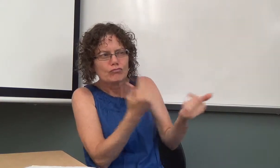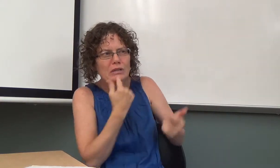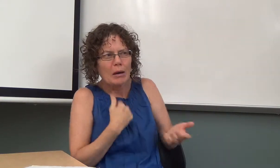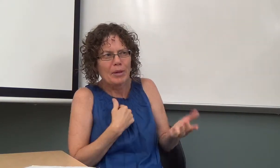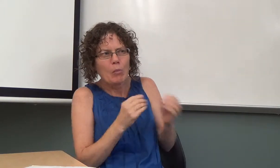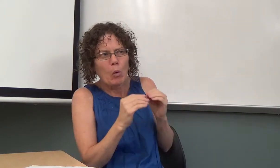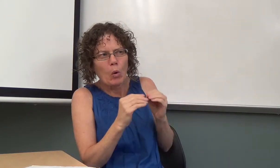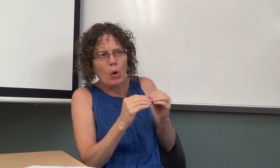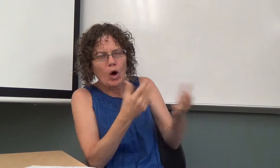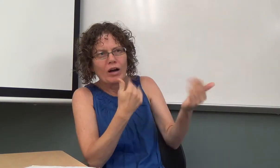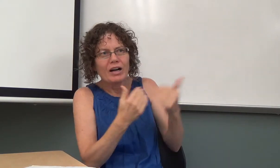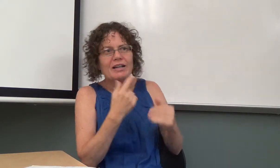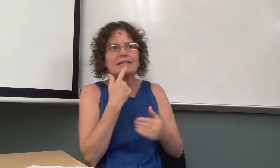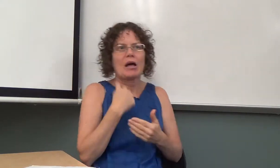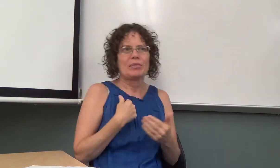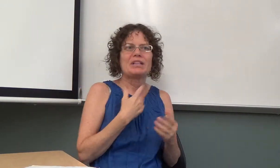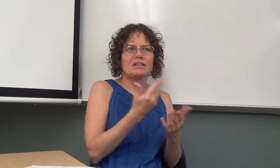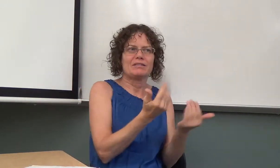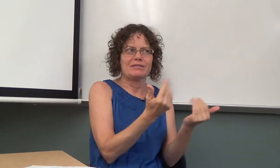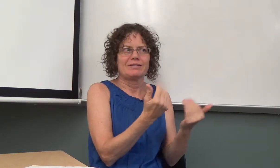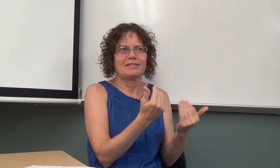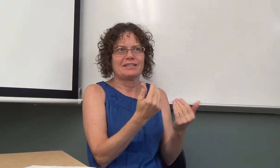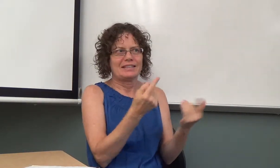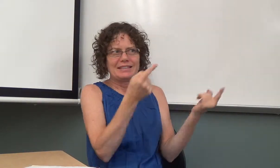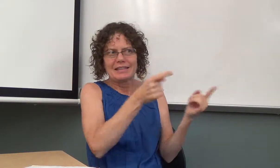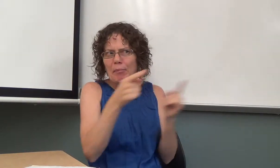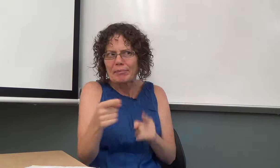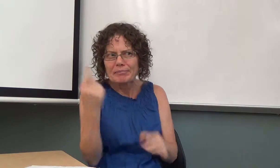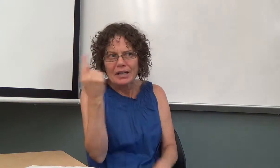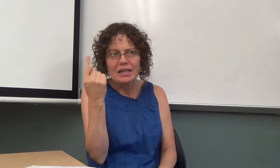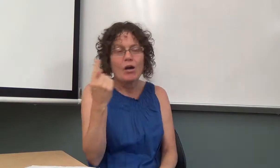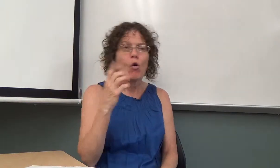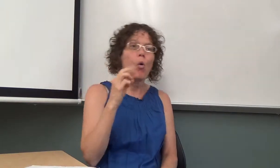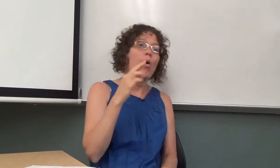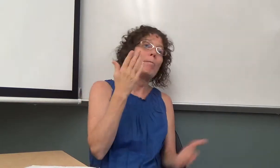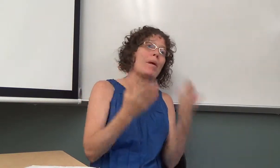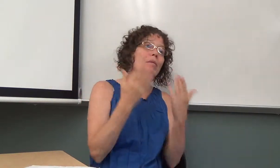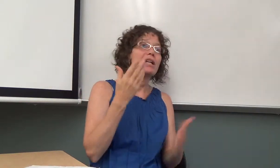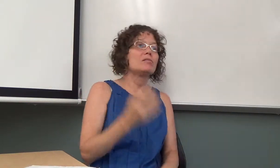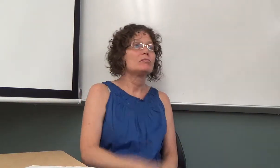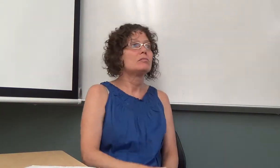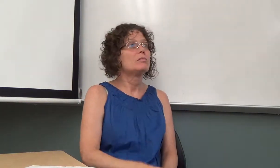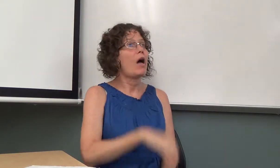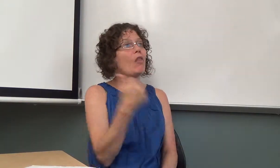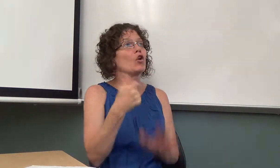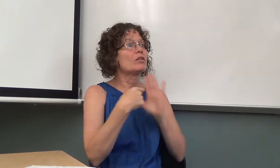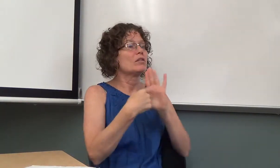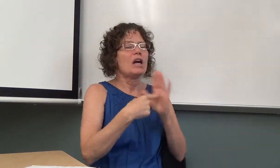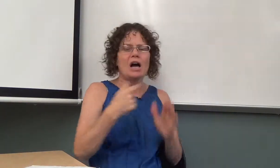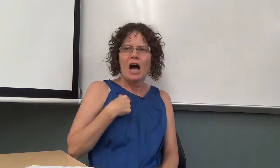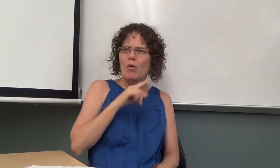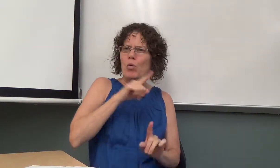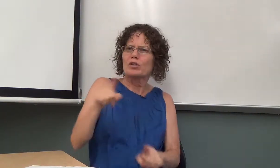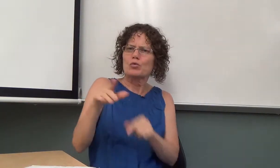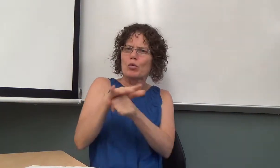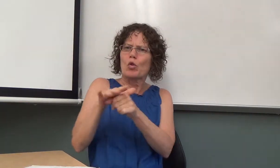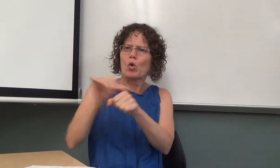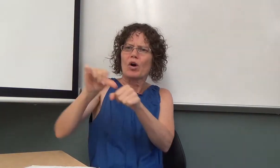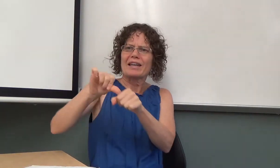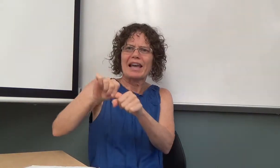instance, this circumstance, this thing that happened. Or maybe it was, hey, you know, I went to my local gas station and the prices had dropped.